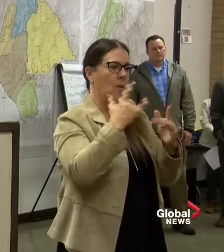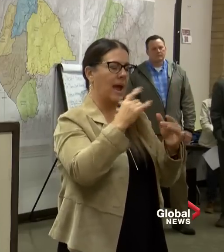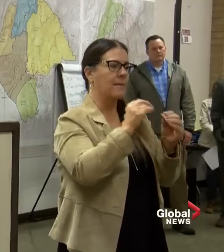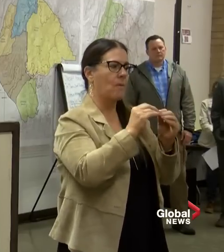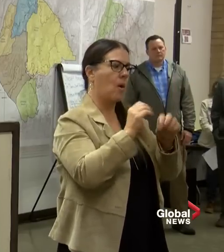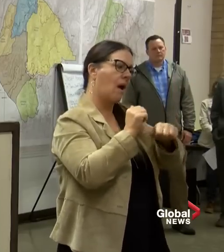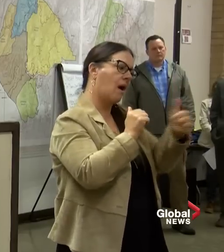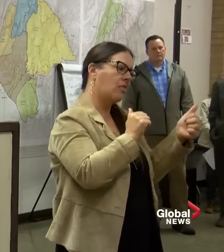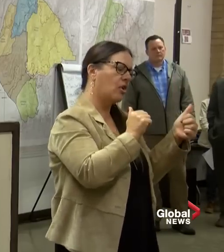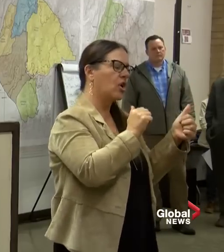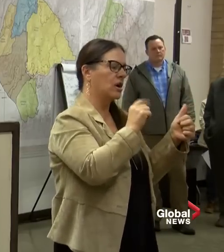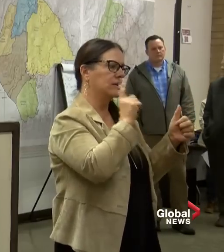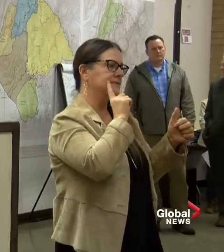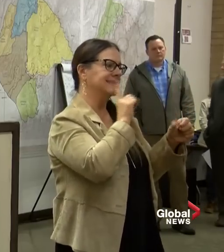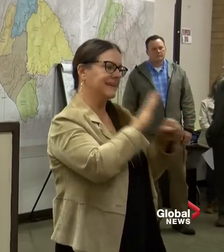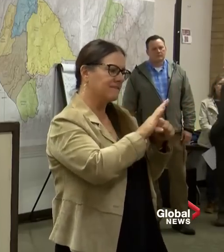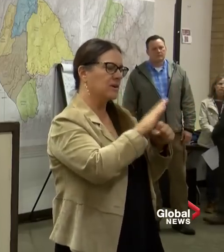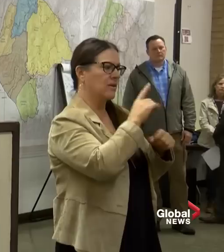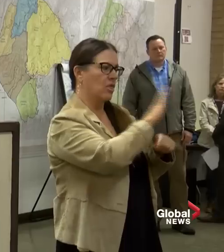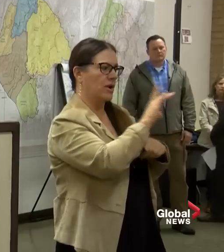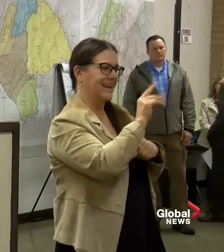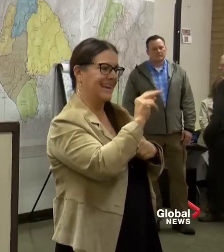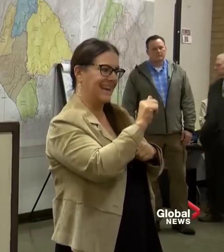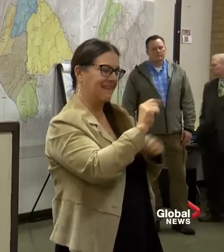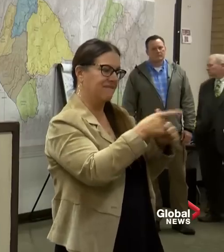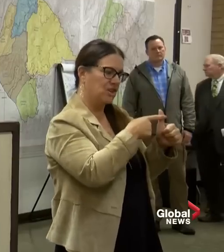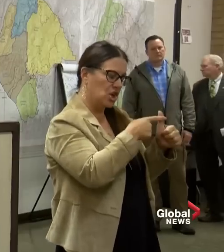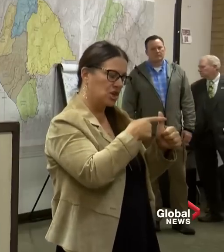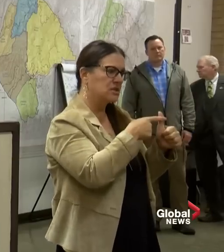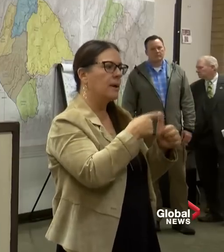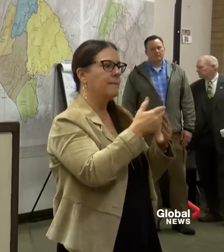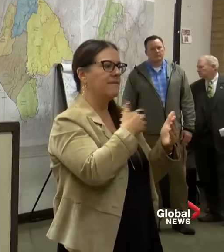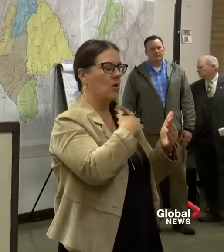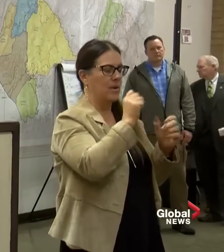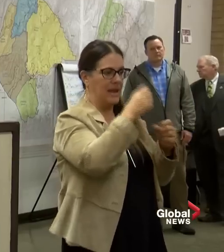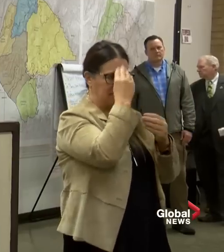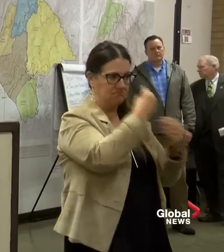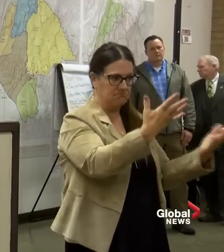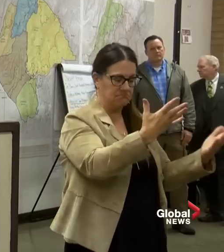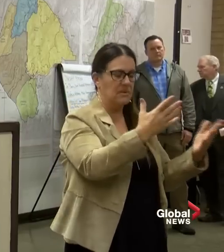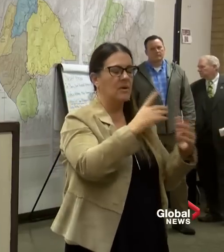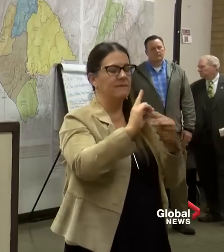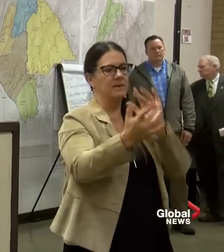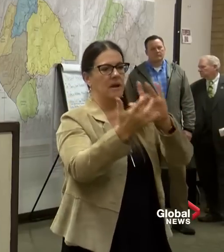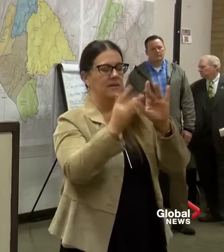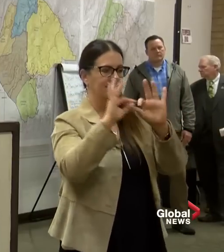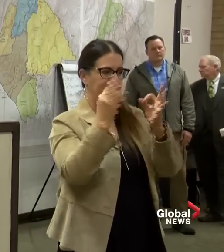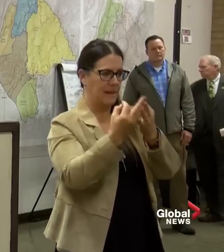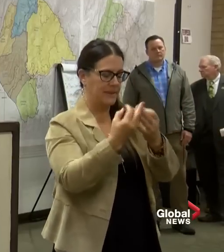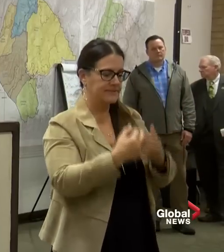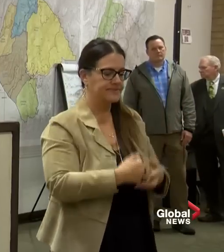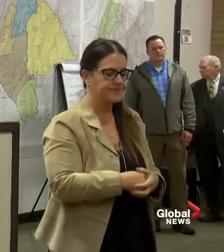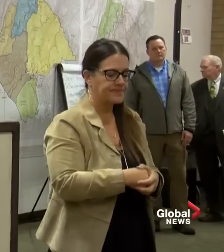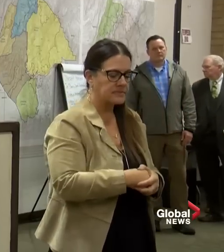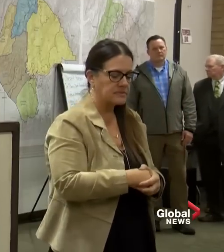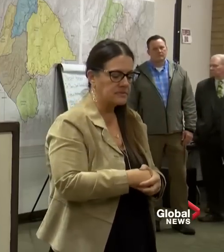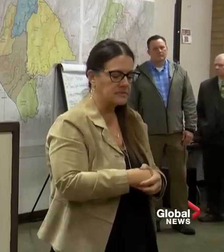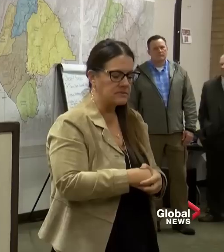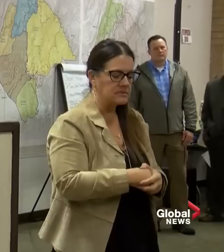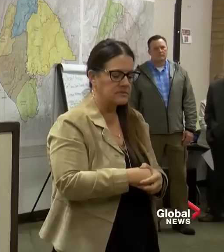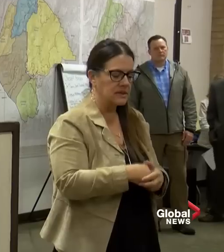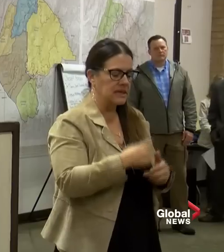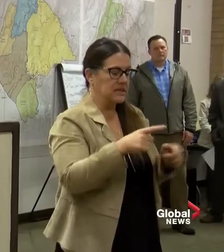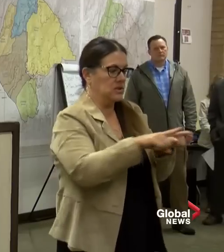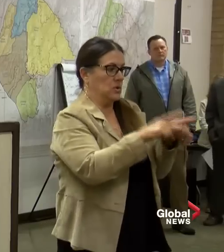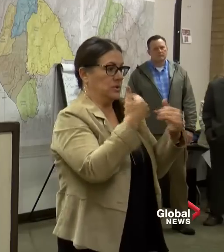That said, it is my sad duty again to tell you about some of the individuals that we have identified. So as